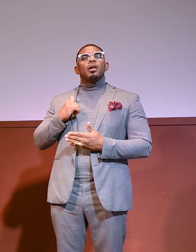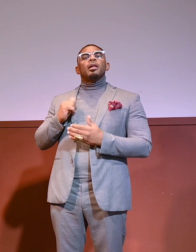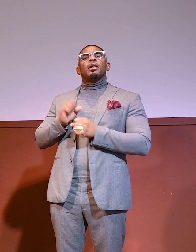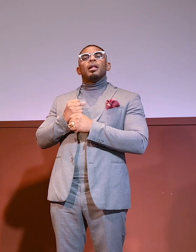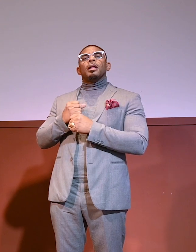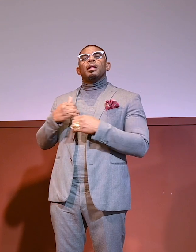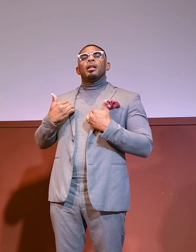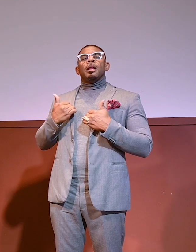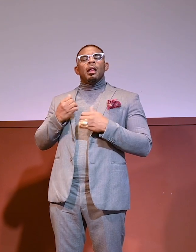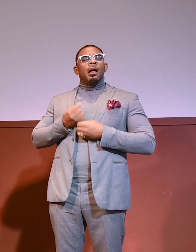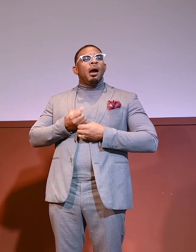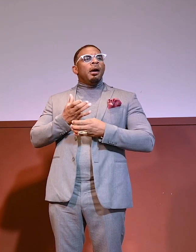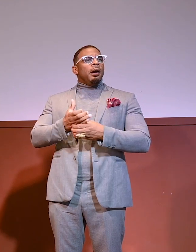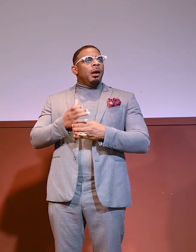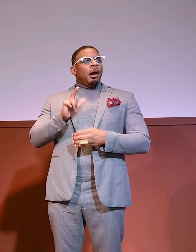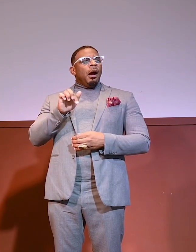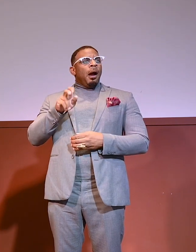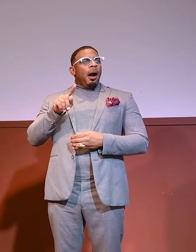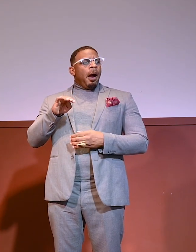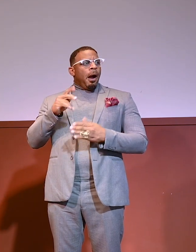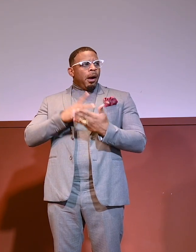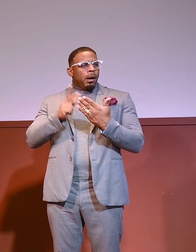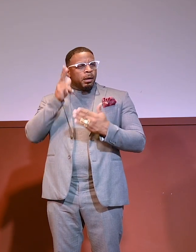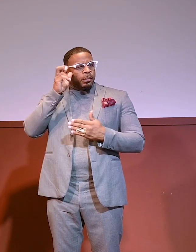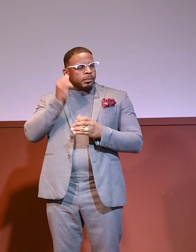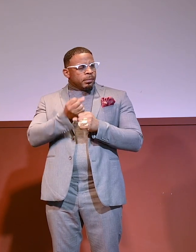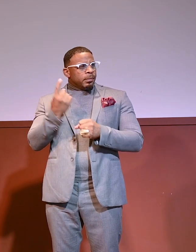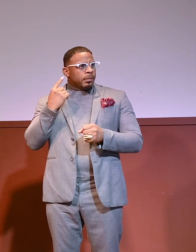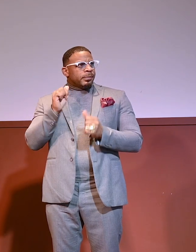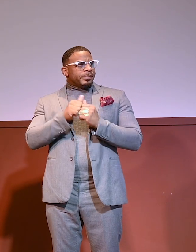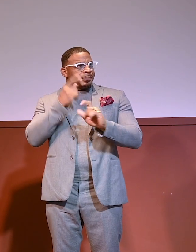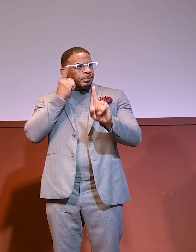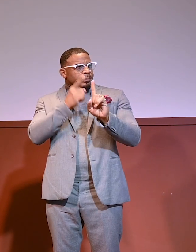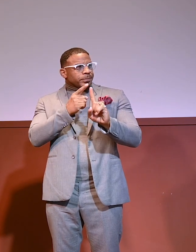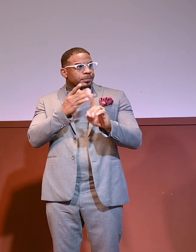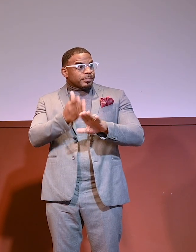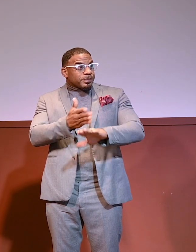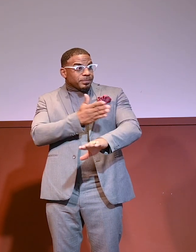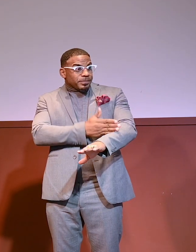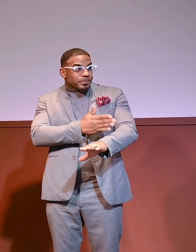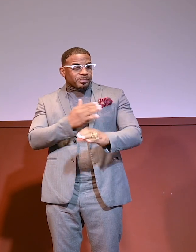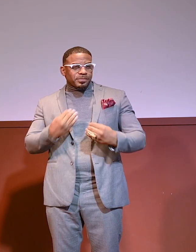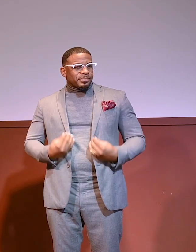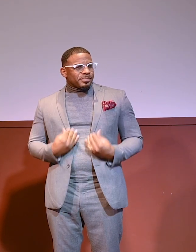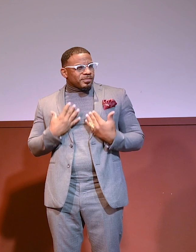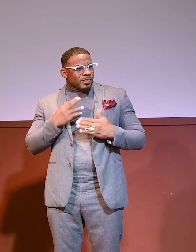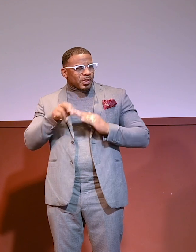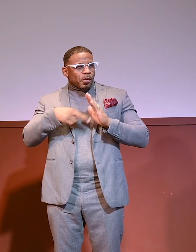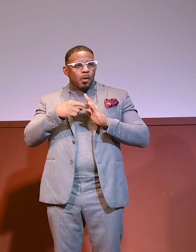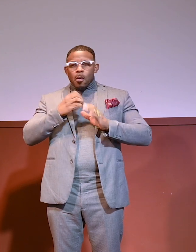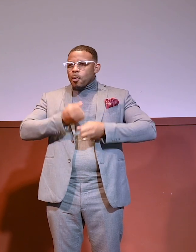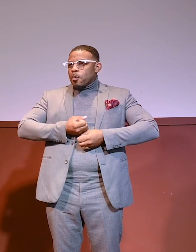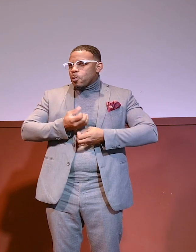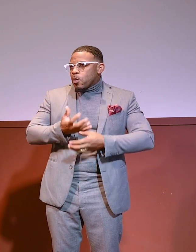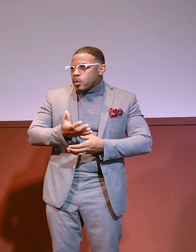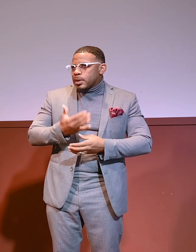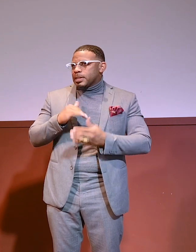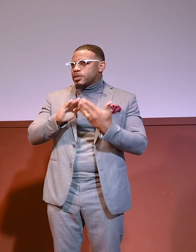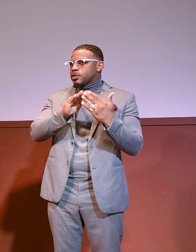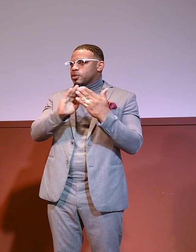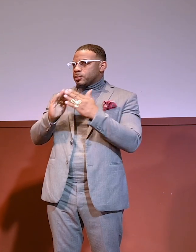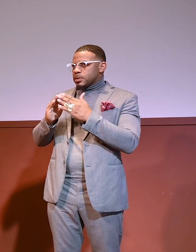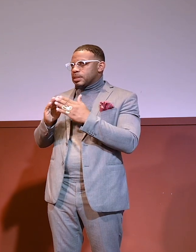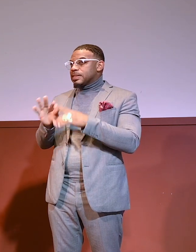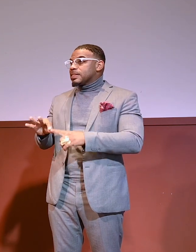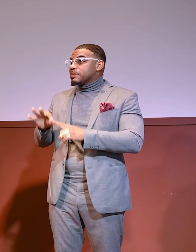created this Youth Poet Laureate program last year, as you heard, with the goal of enhancing and uplifting the role of poetry in our